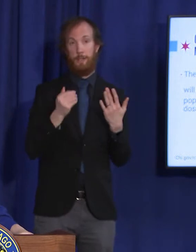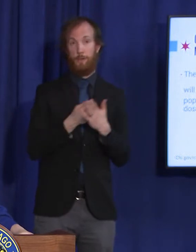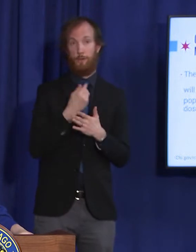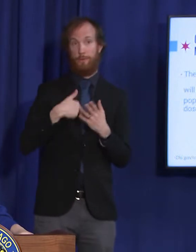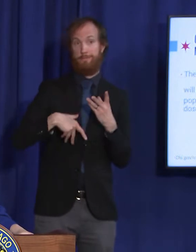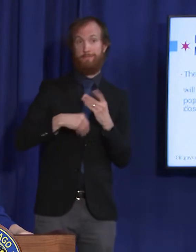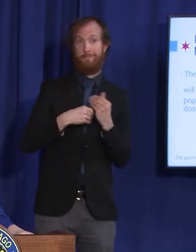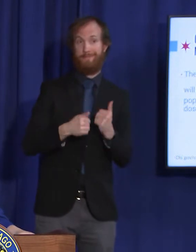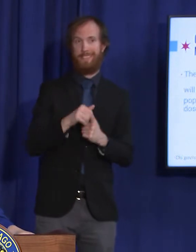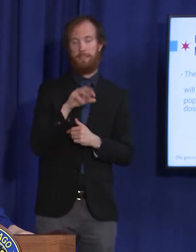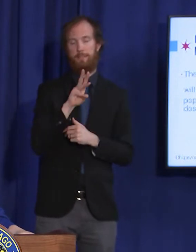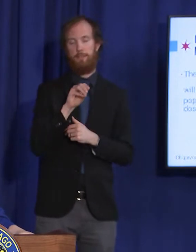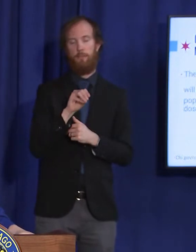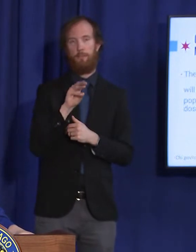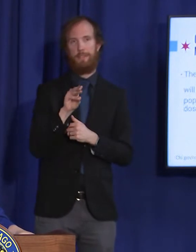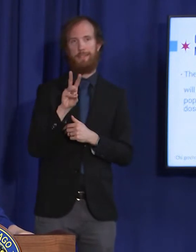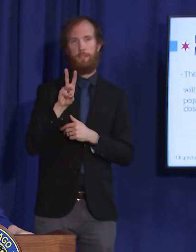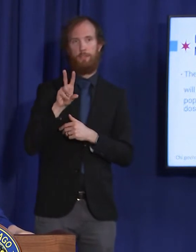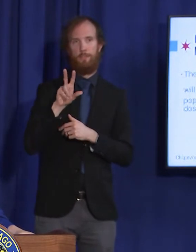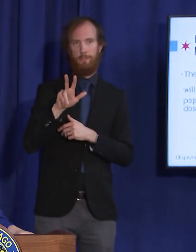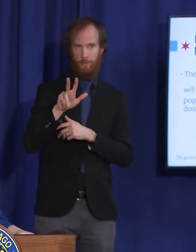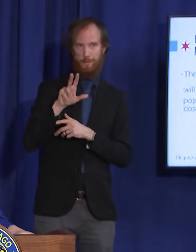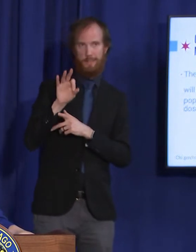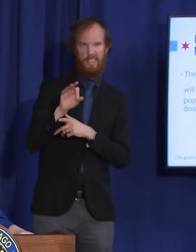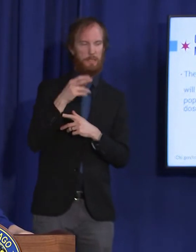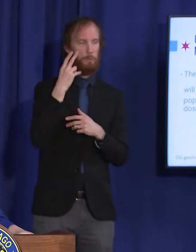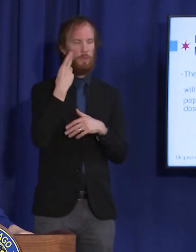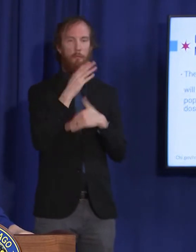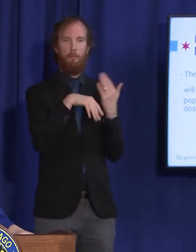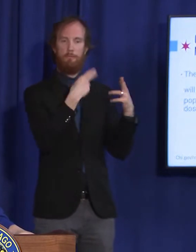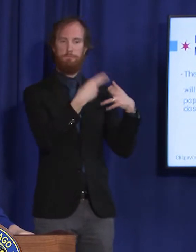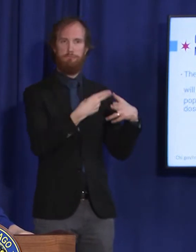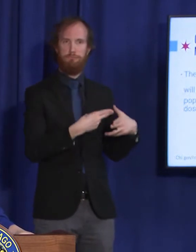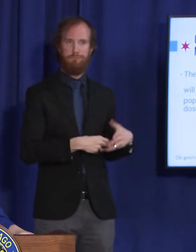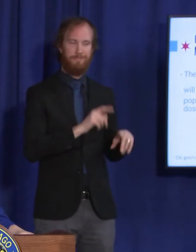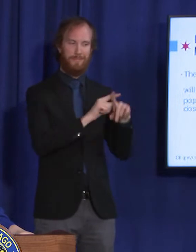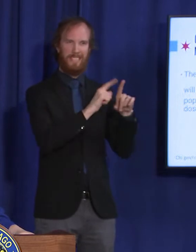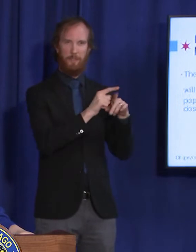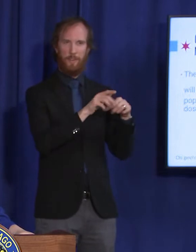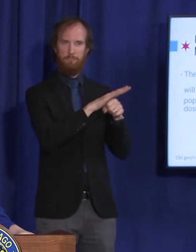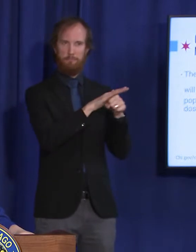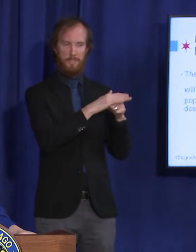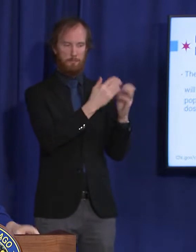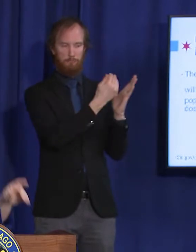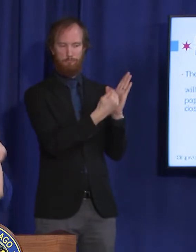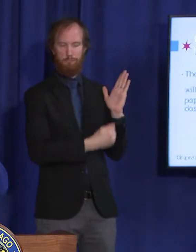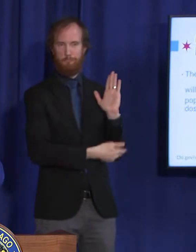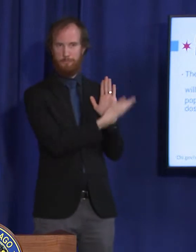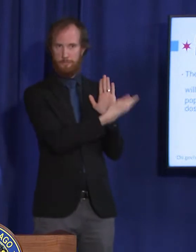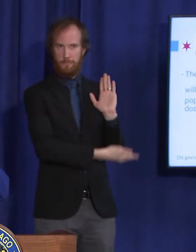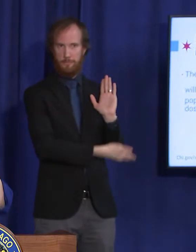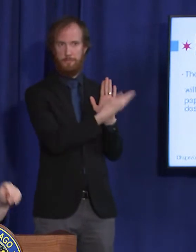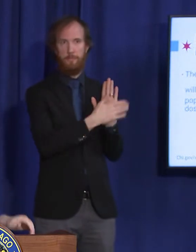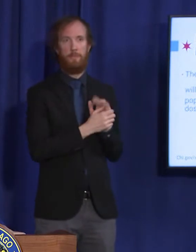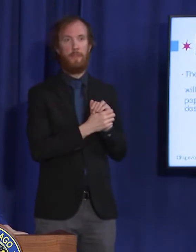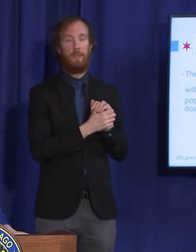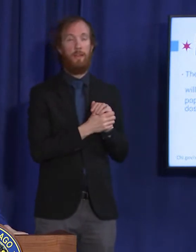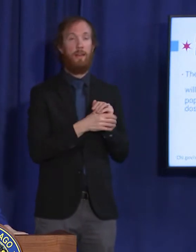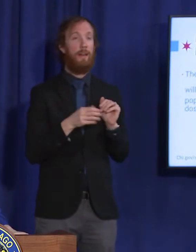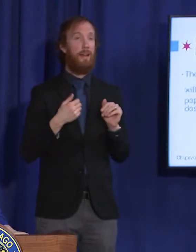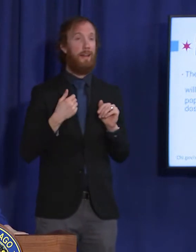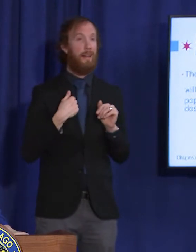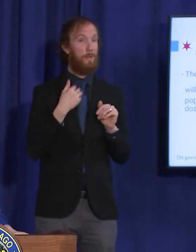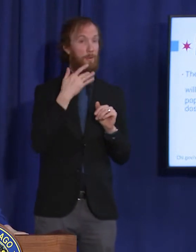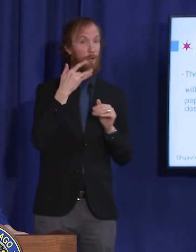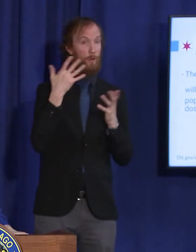week, 60639, Austin, Avondale, Belmont Cragen, Hermosa, Humboldt Park, some of Logan Square. I would love the entire